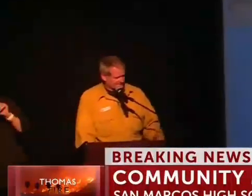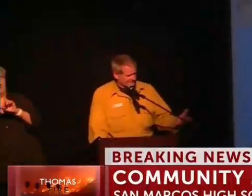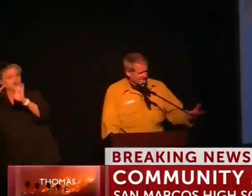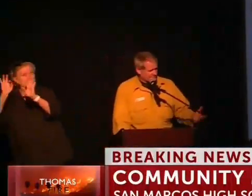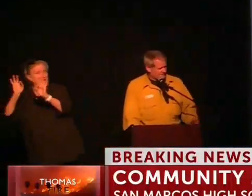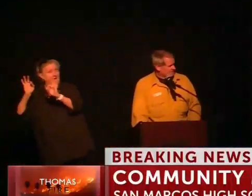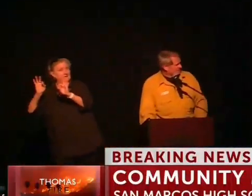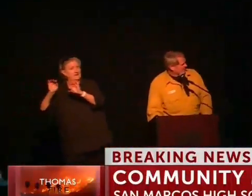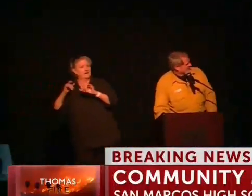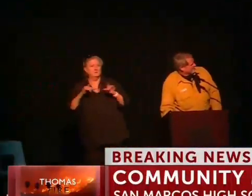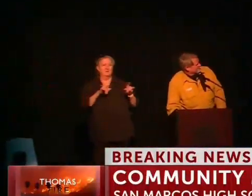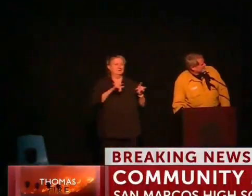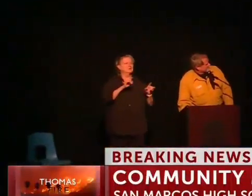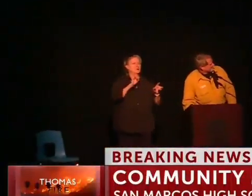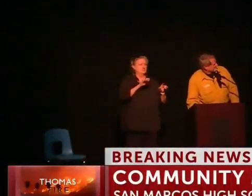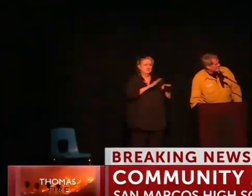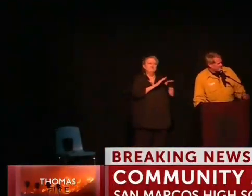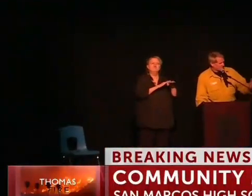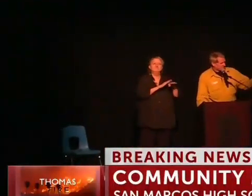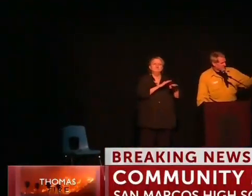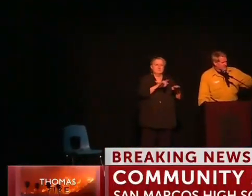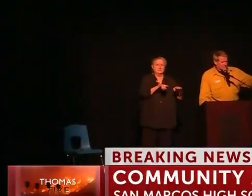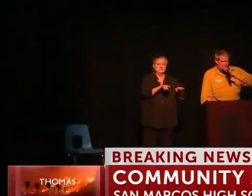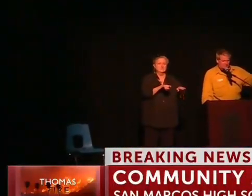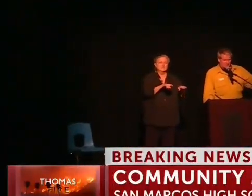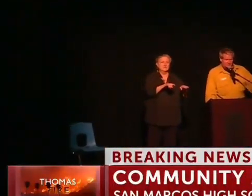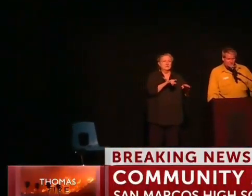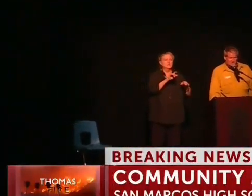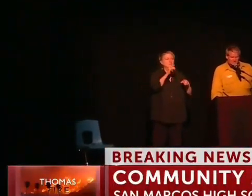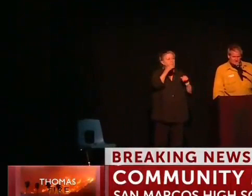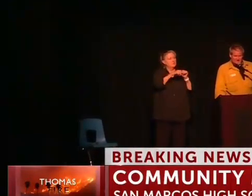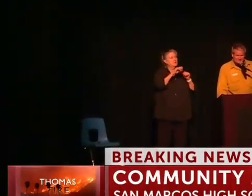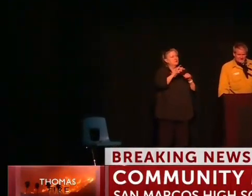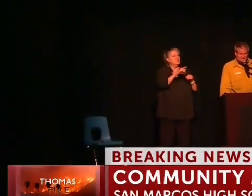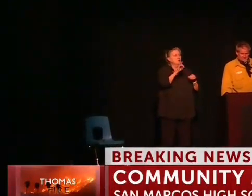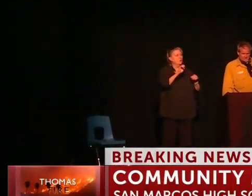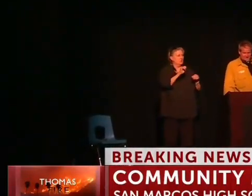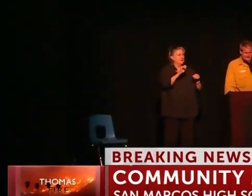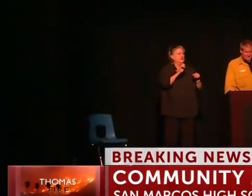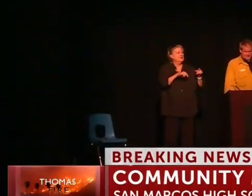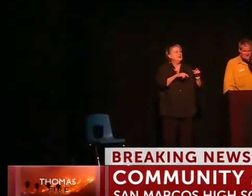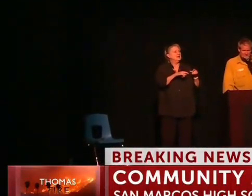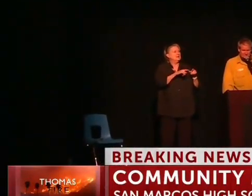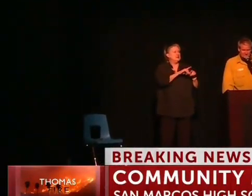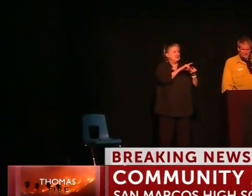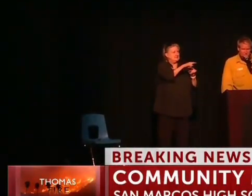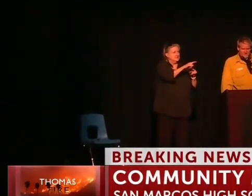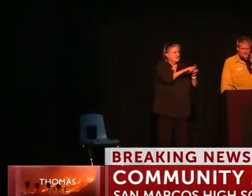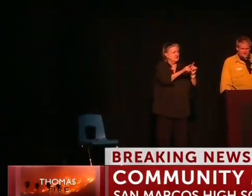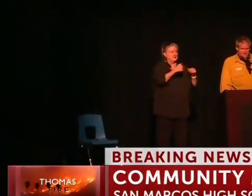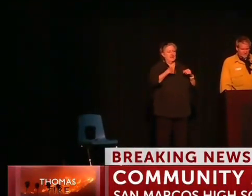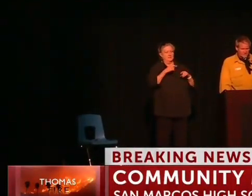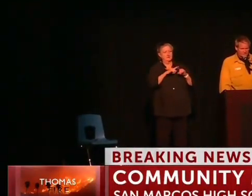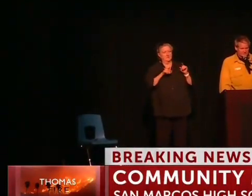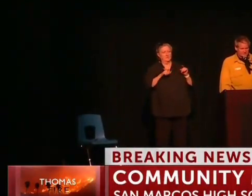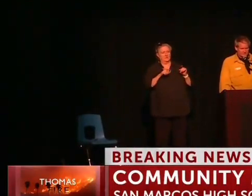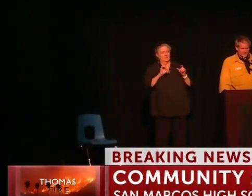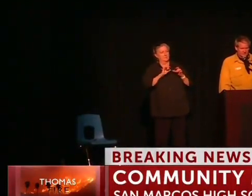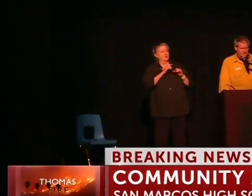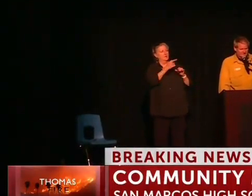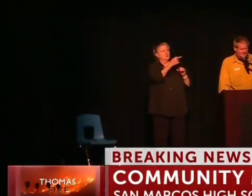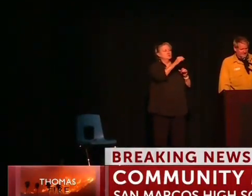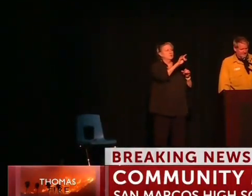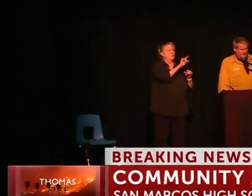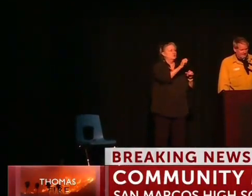great things, but I remember a joke from Mark Twain who said, he's different and I'm different than George Washington. George